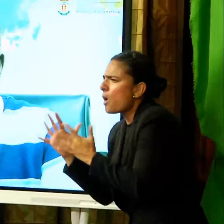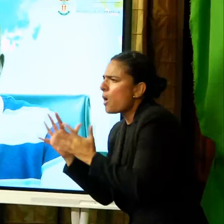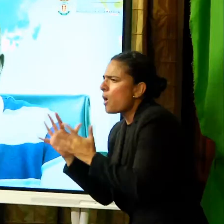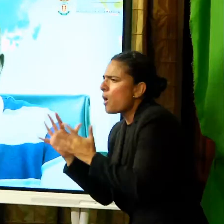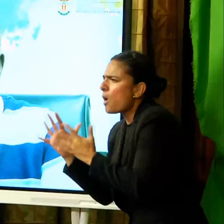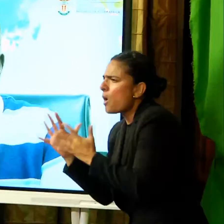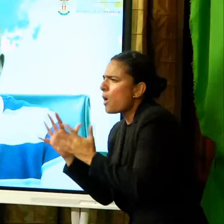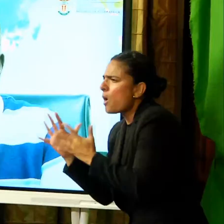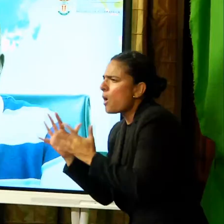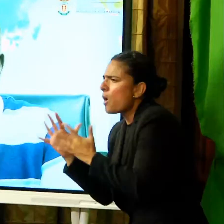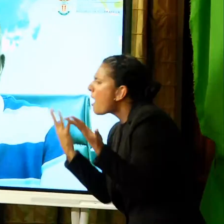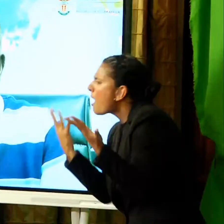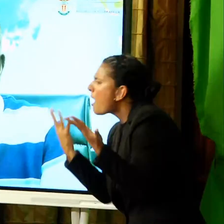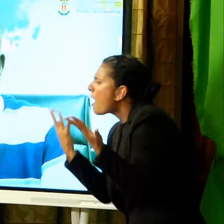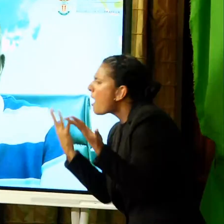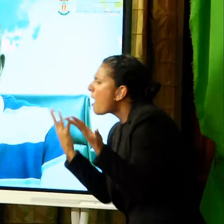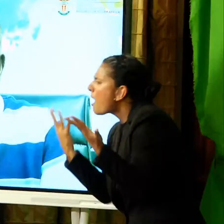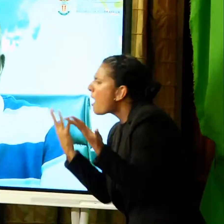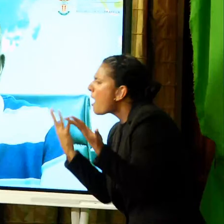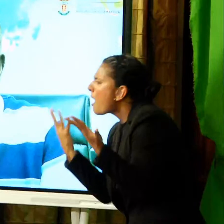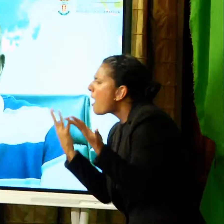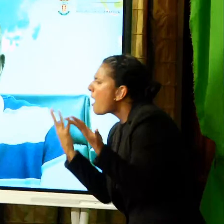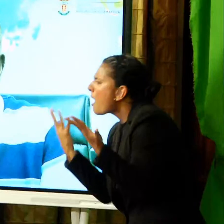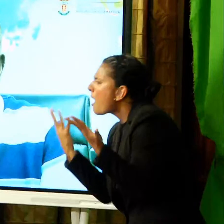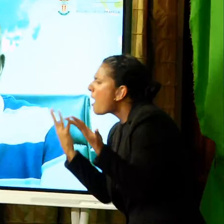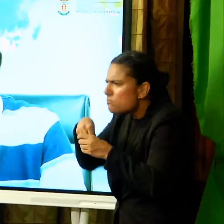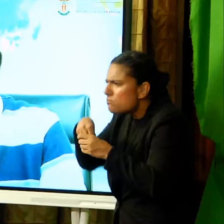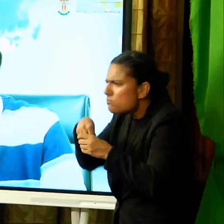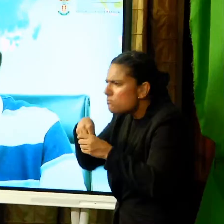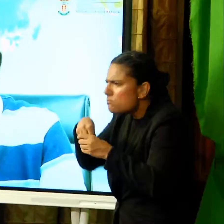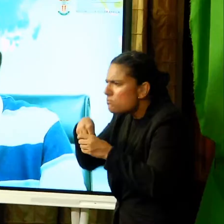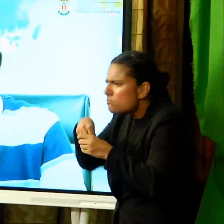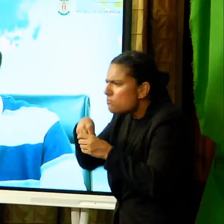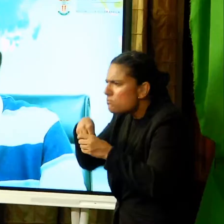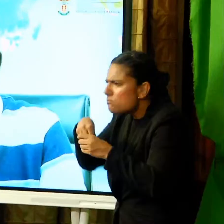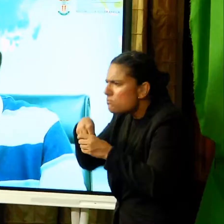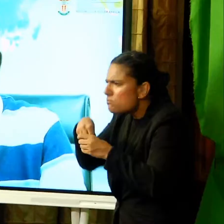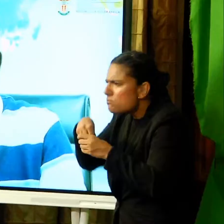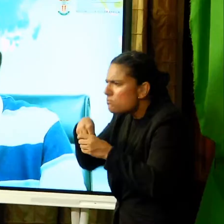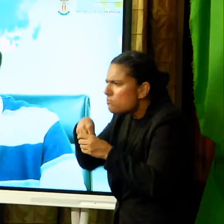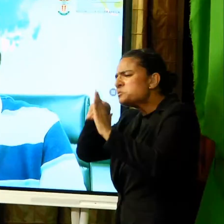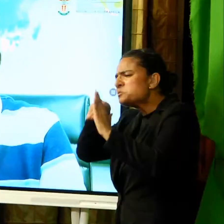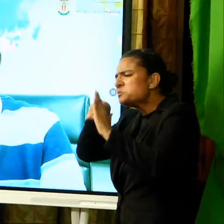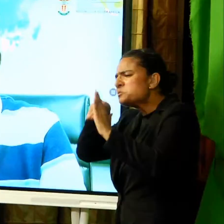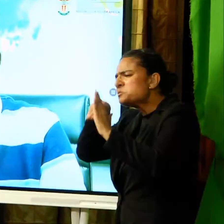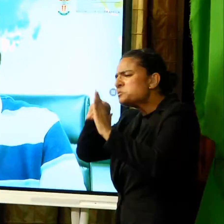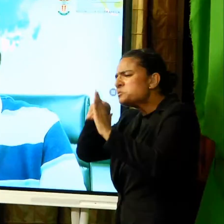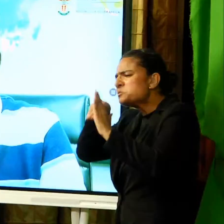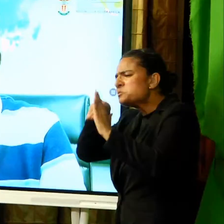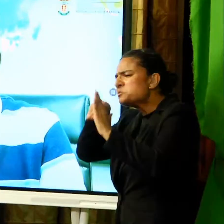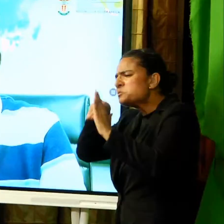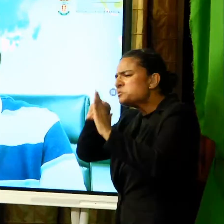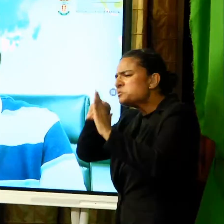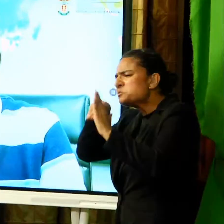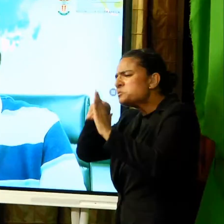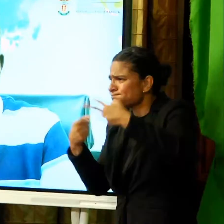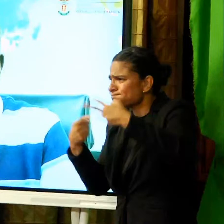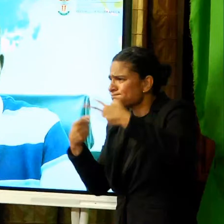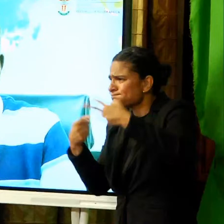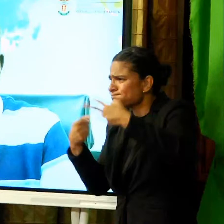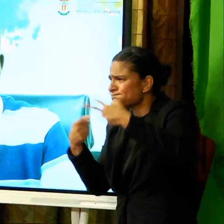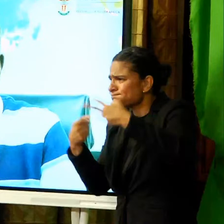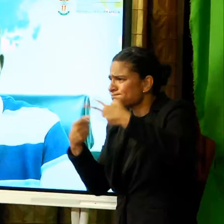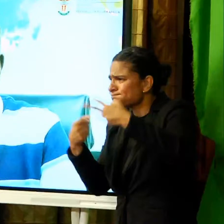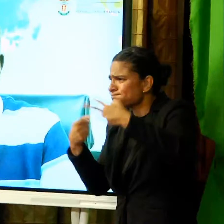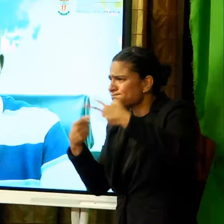household sizes, and the type of dwelling structures they live in, as well as access to water,